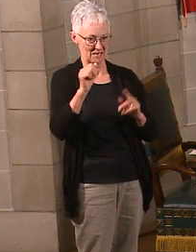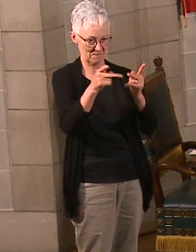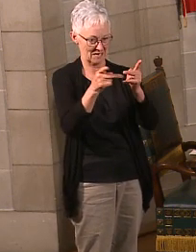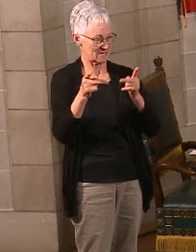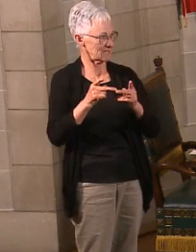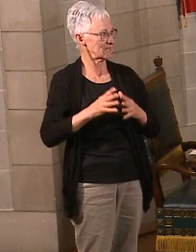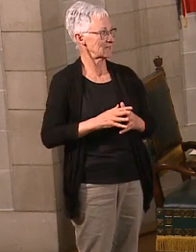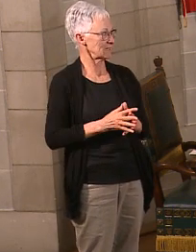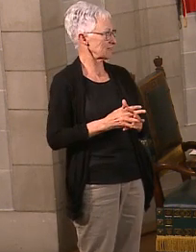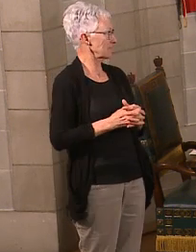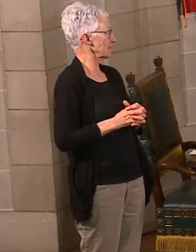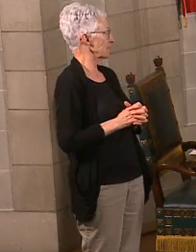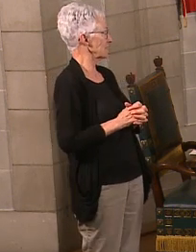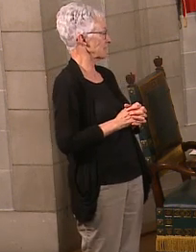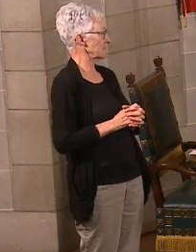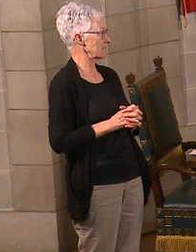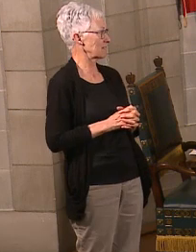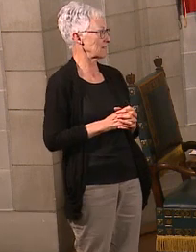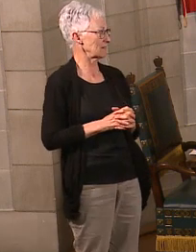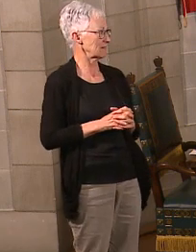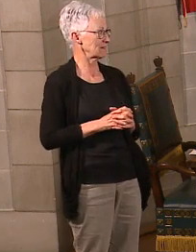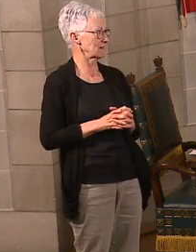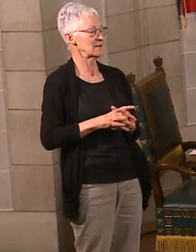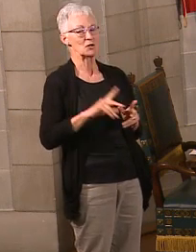Yes, starting with, Repeat the question.